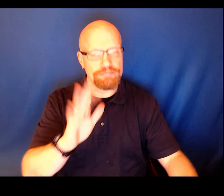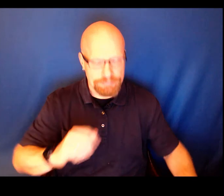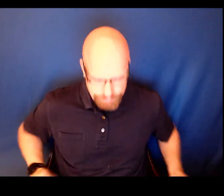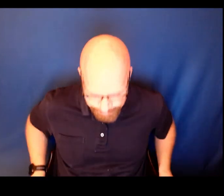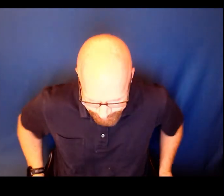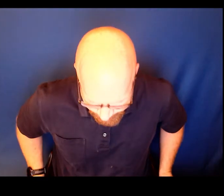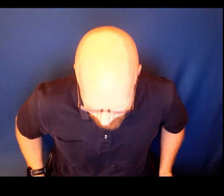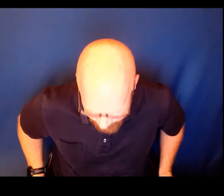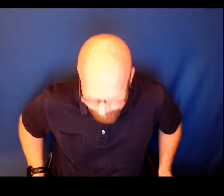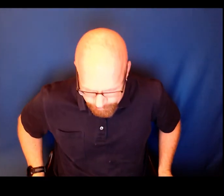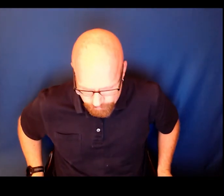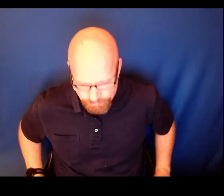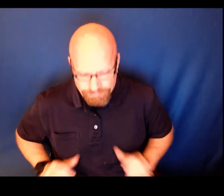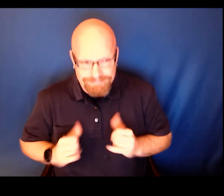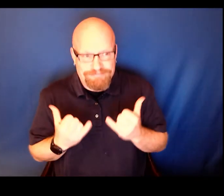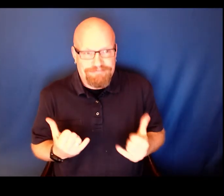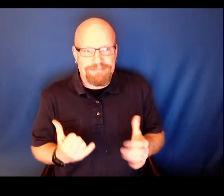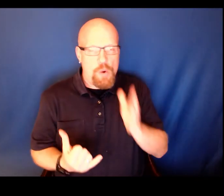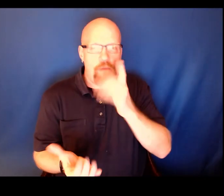Now,